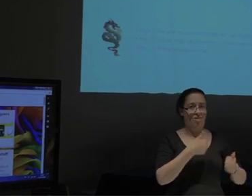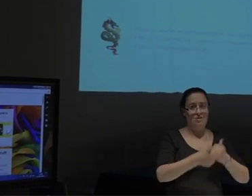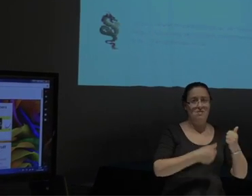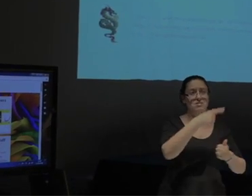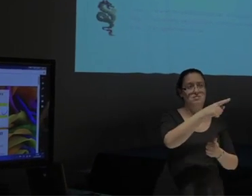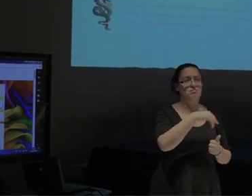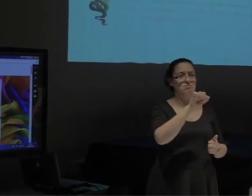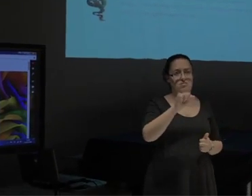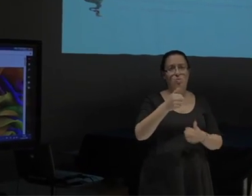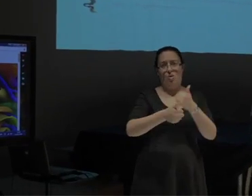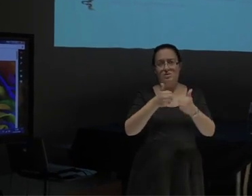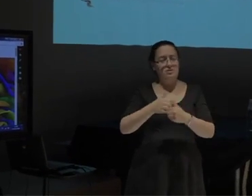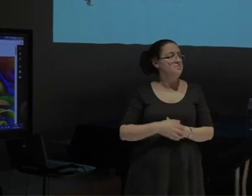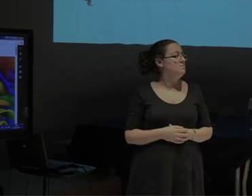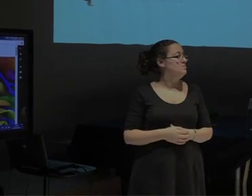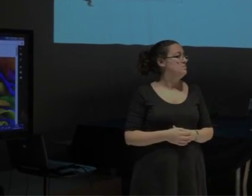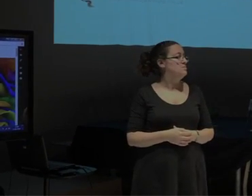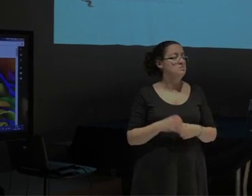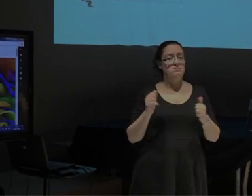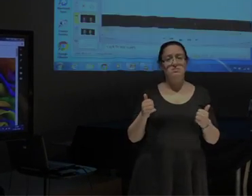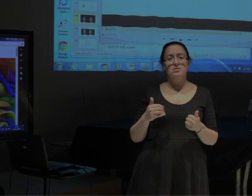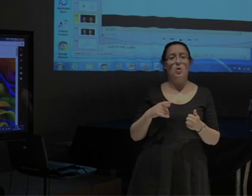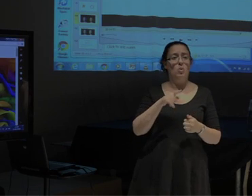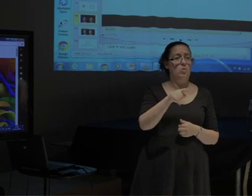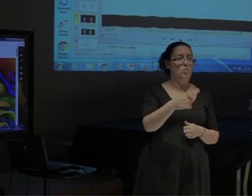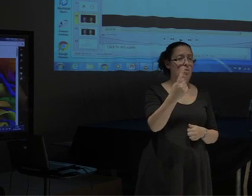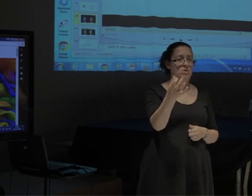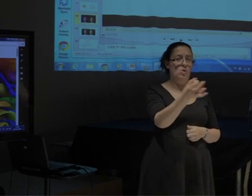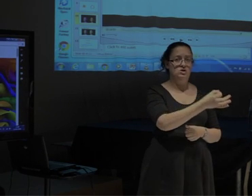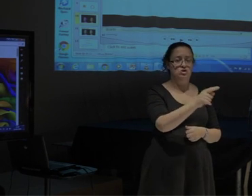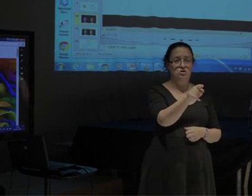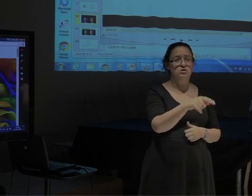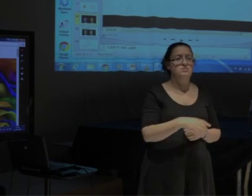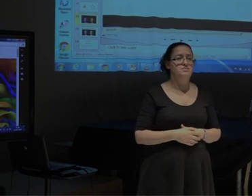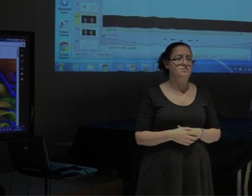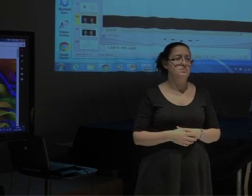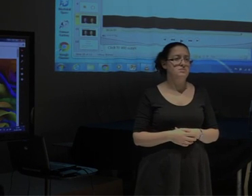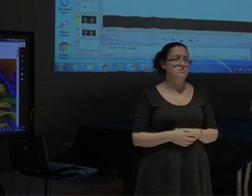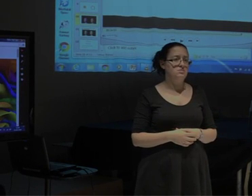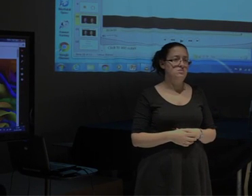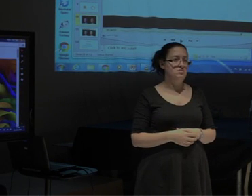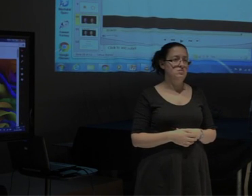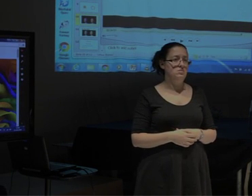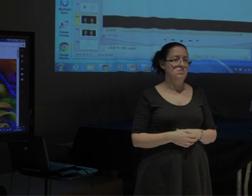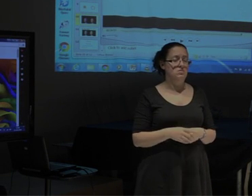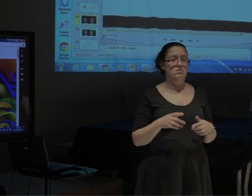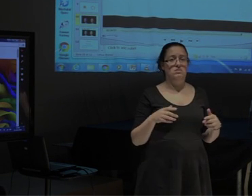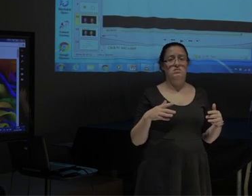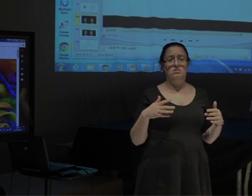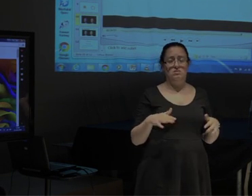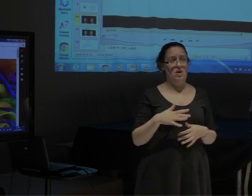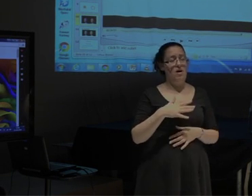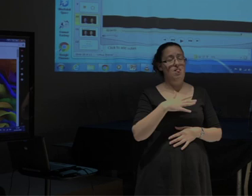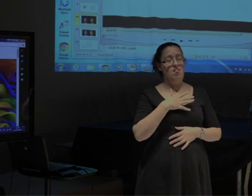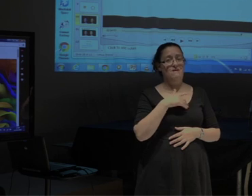Okay. That's great, thank you very much indeed, Vivian. Oh, question? More of a statement. I just want to say I absolutely love